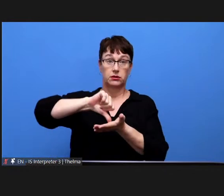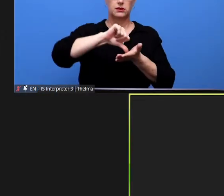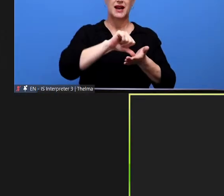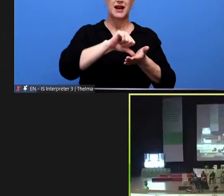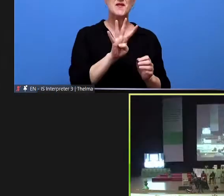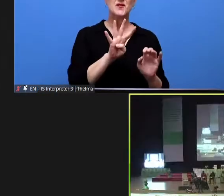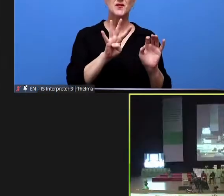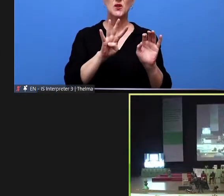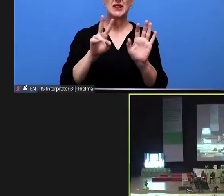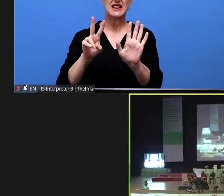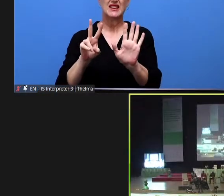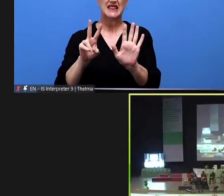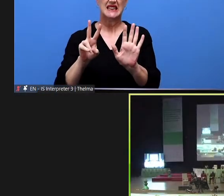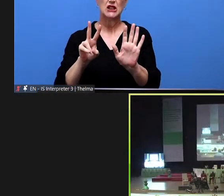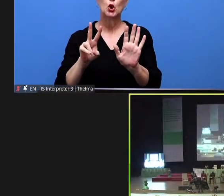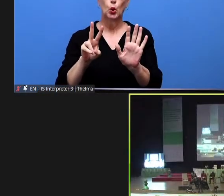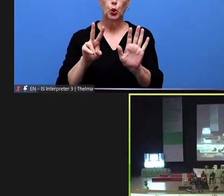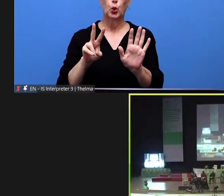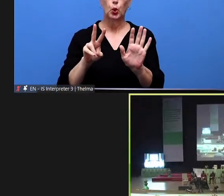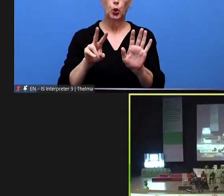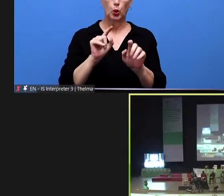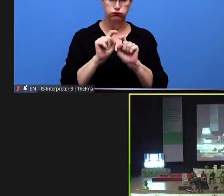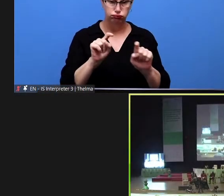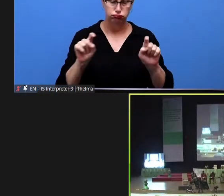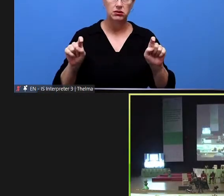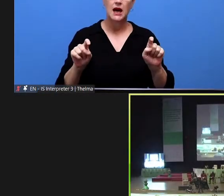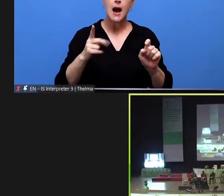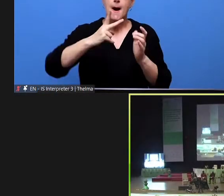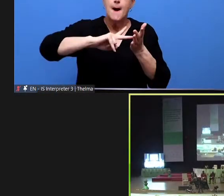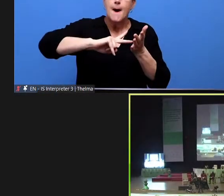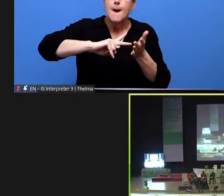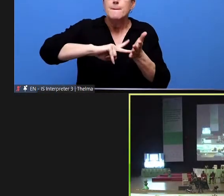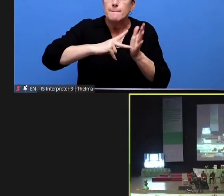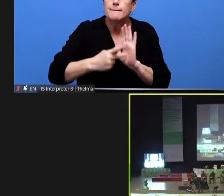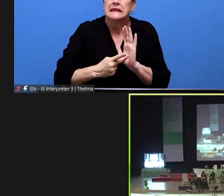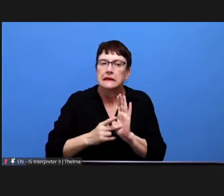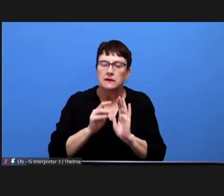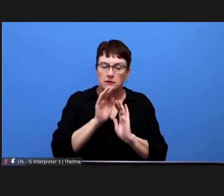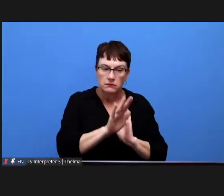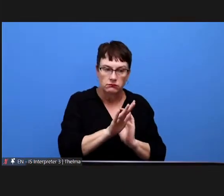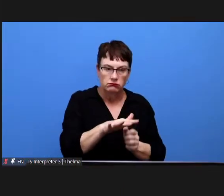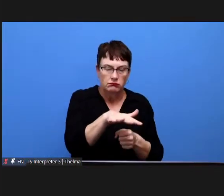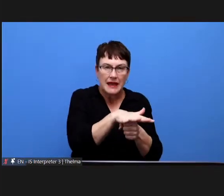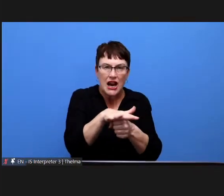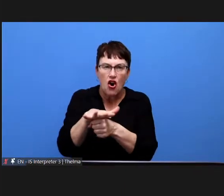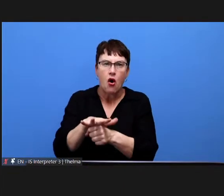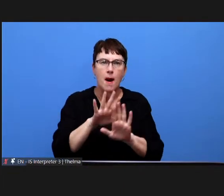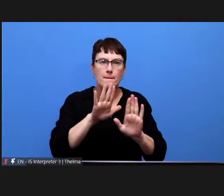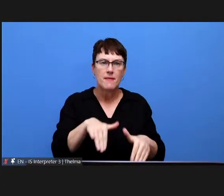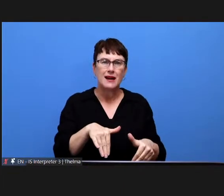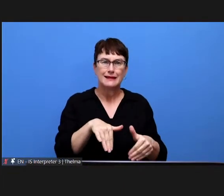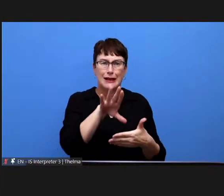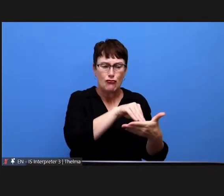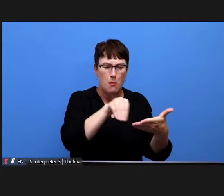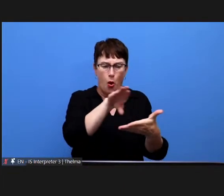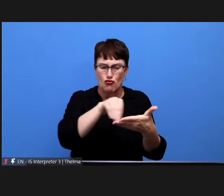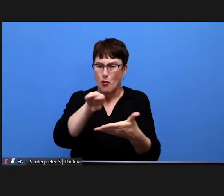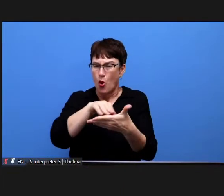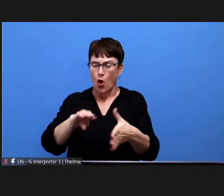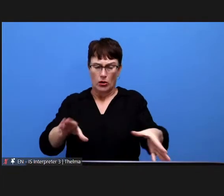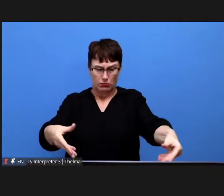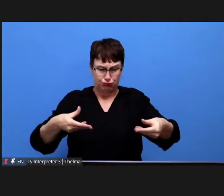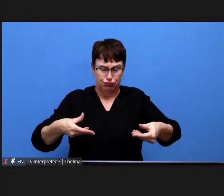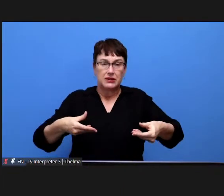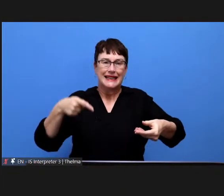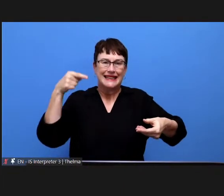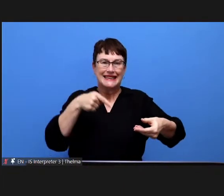well the collection and treatment of data, which is quite something important in terms of giving accountability